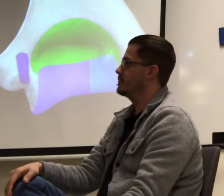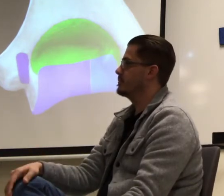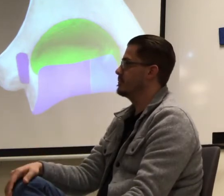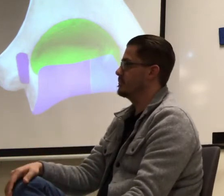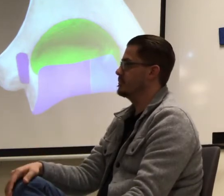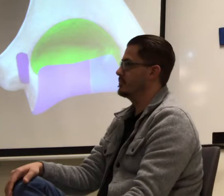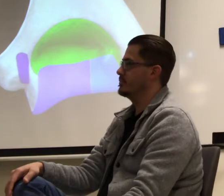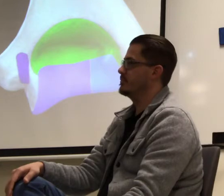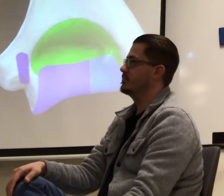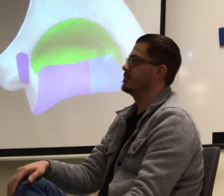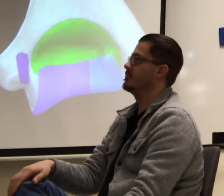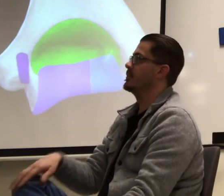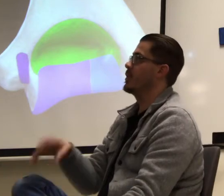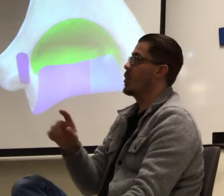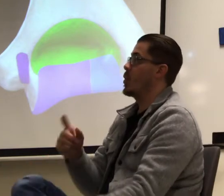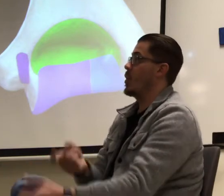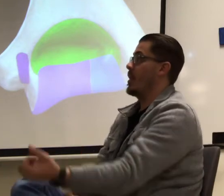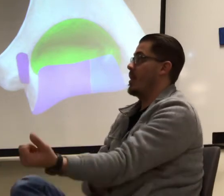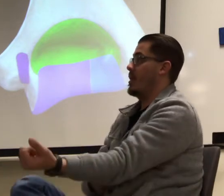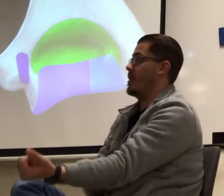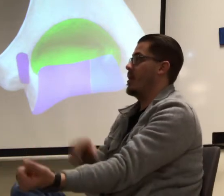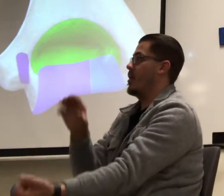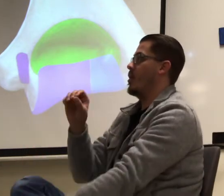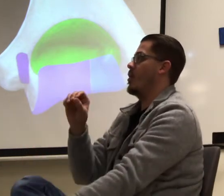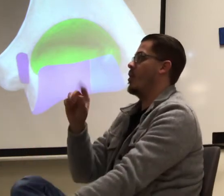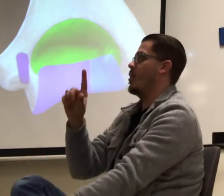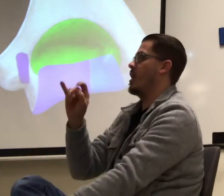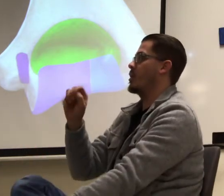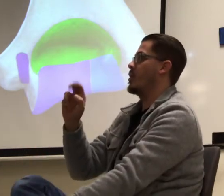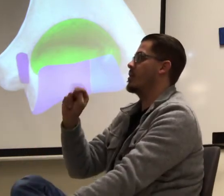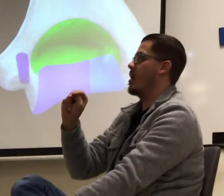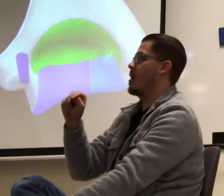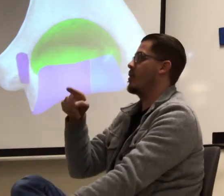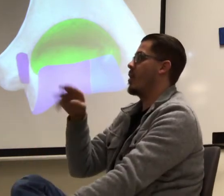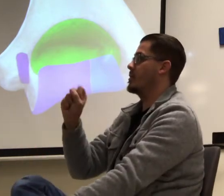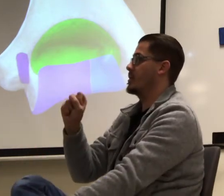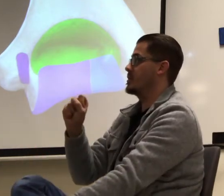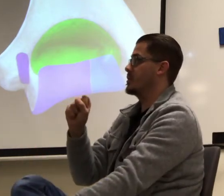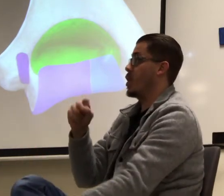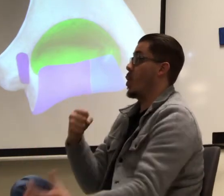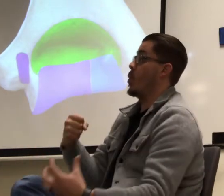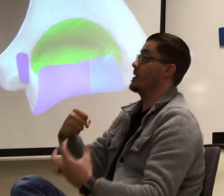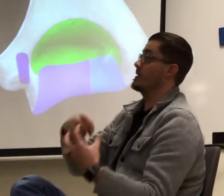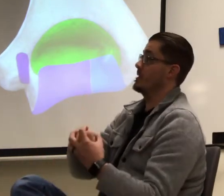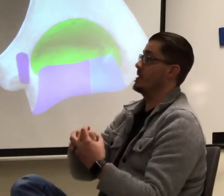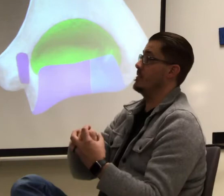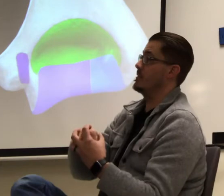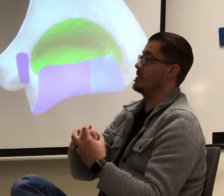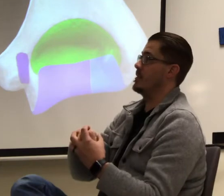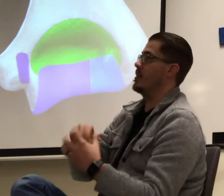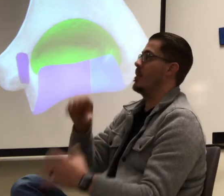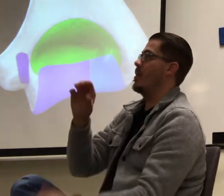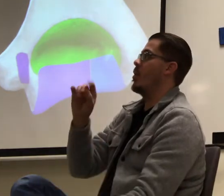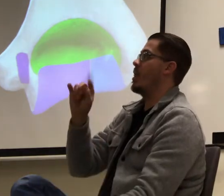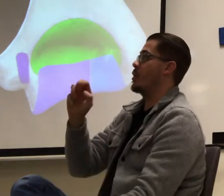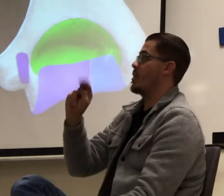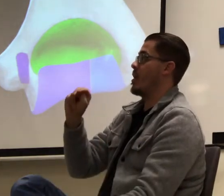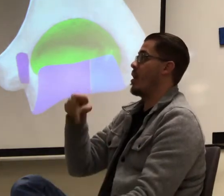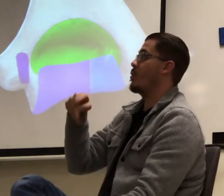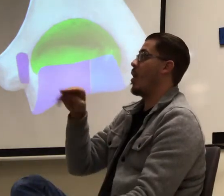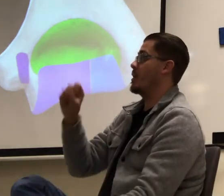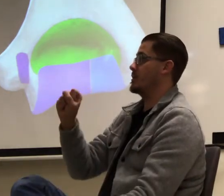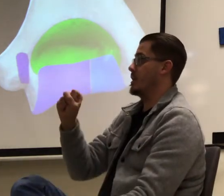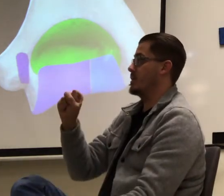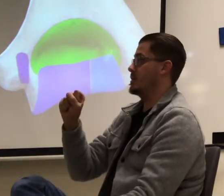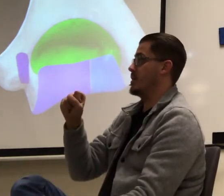So the olecranon fossa receives olecranon process, that's also of the ulnar bone,